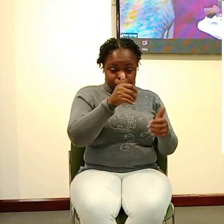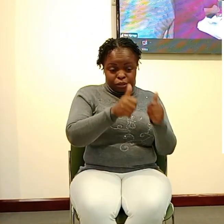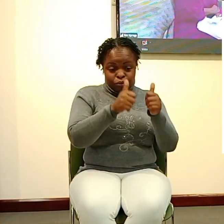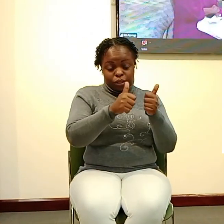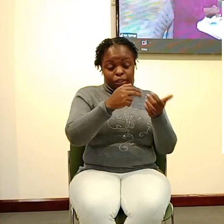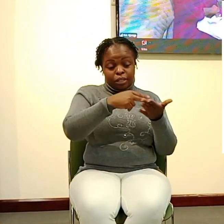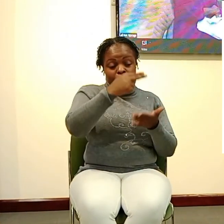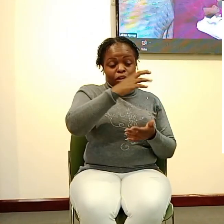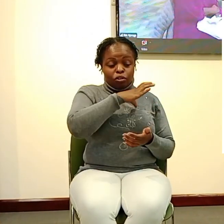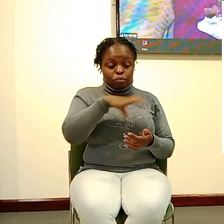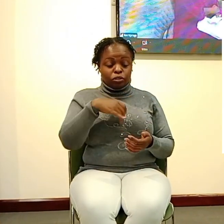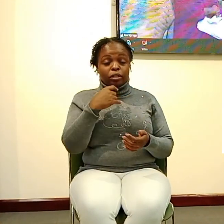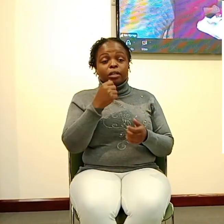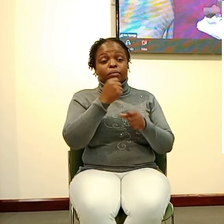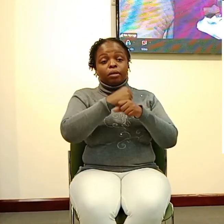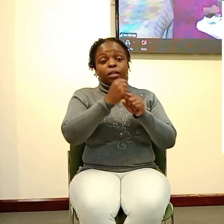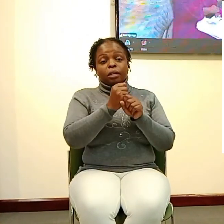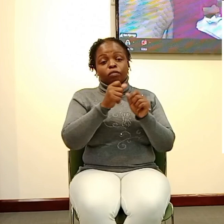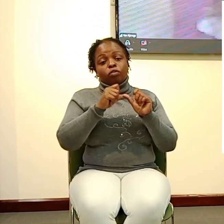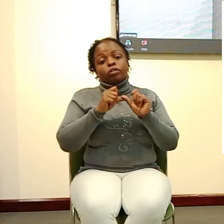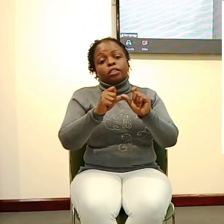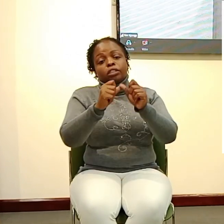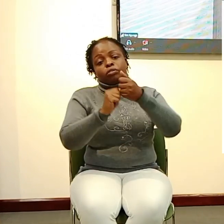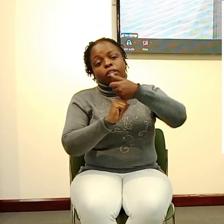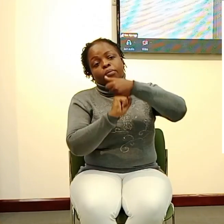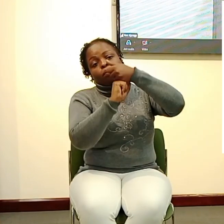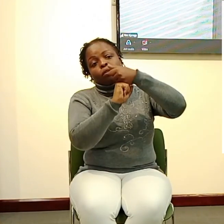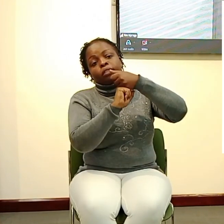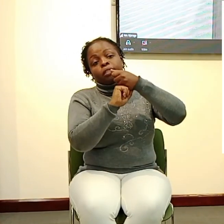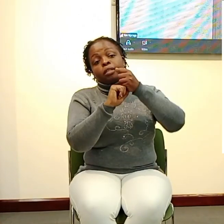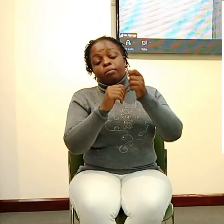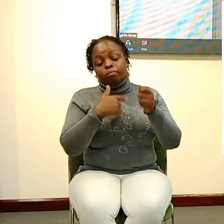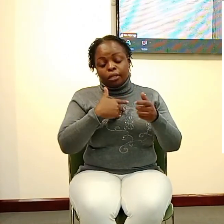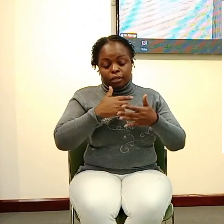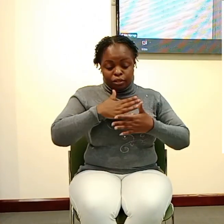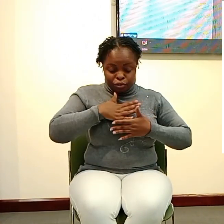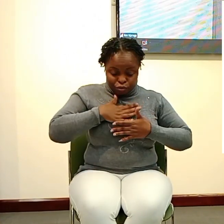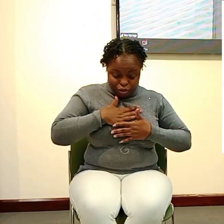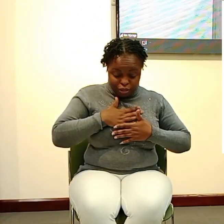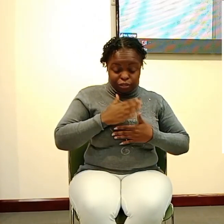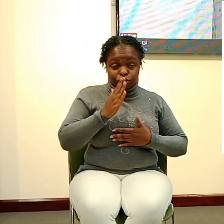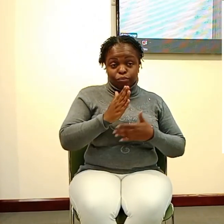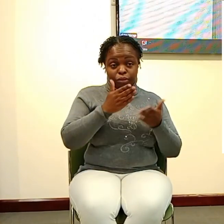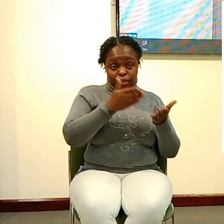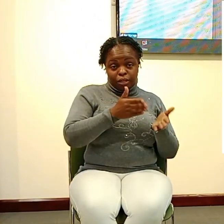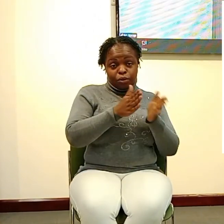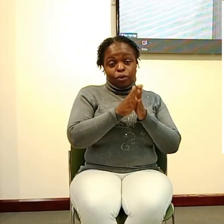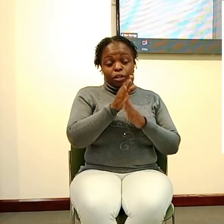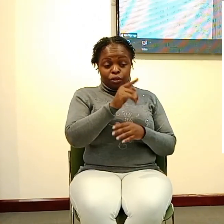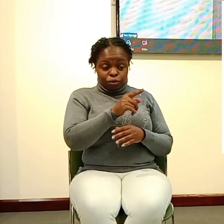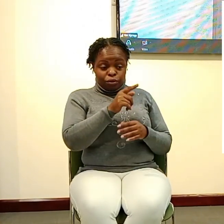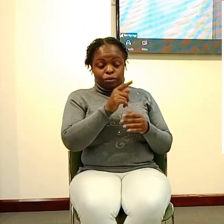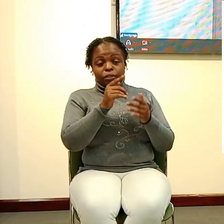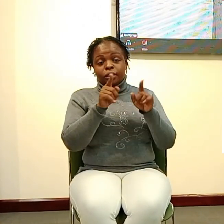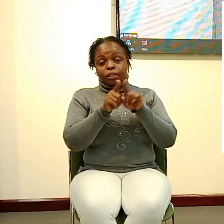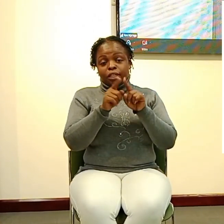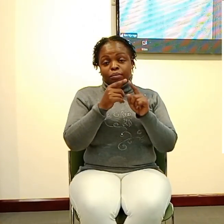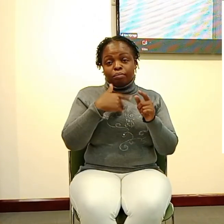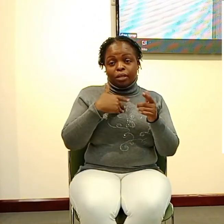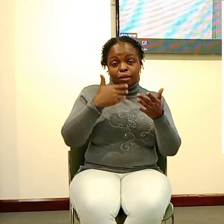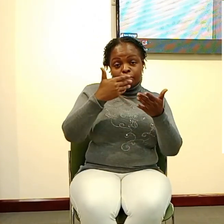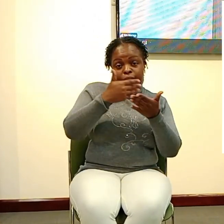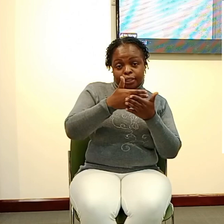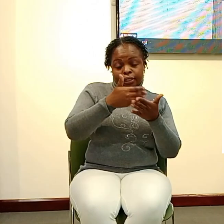has made for continued support. I'm very honored to be here with you. I want to